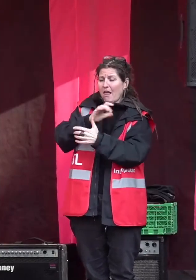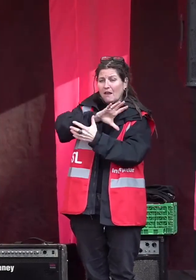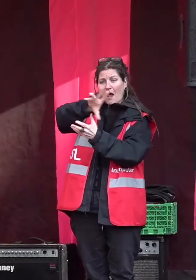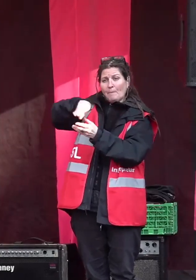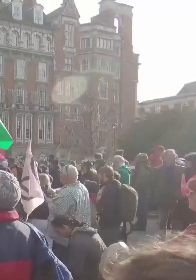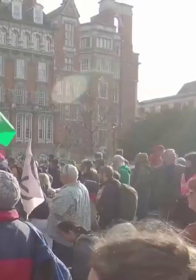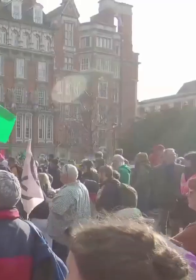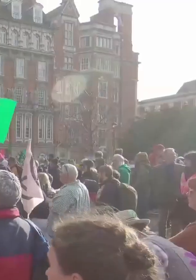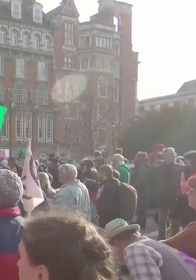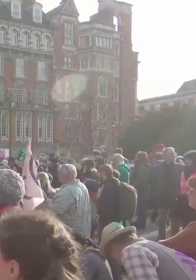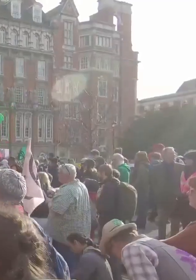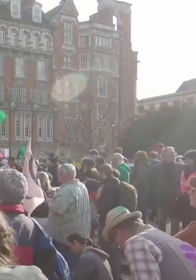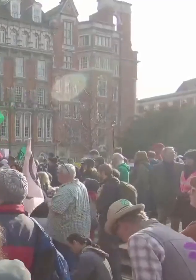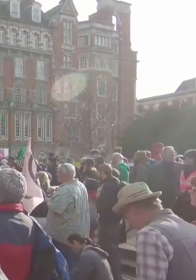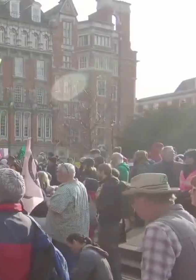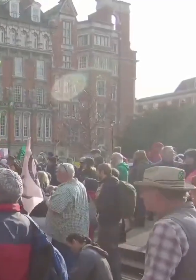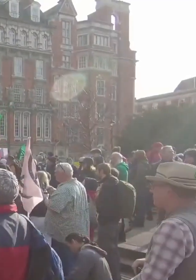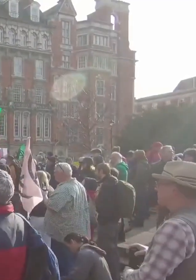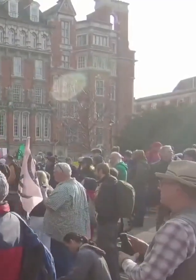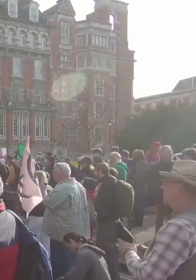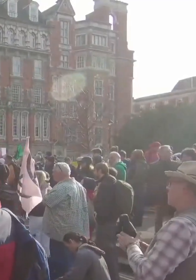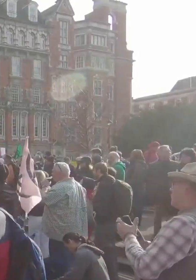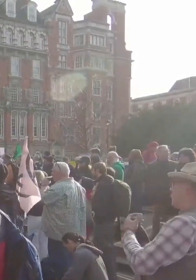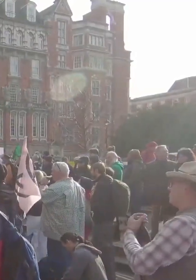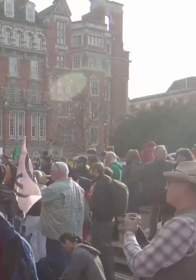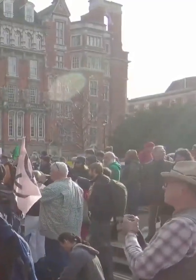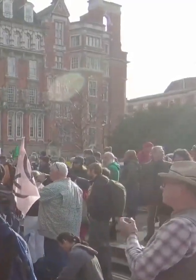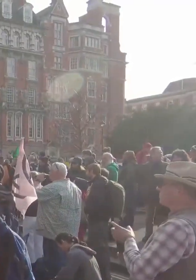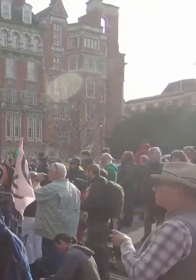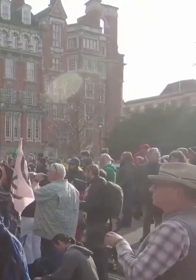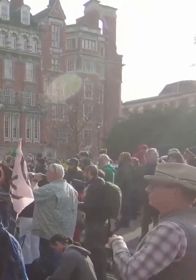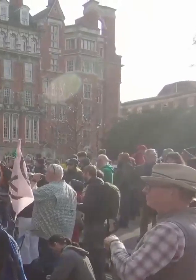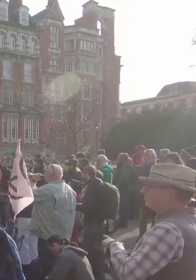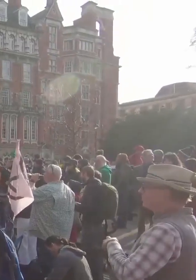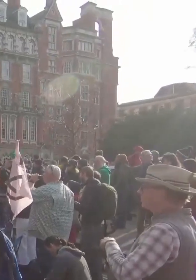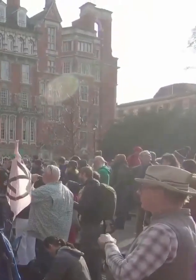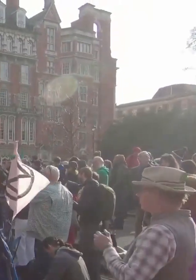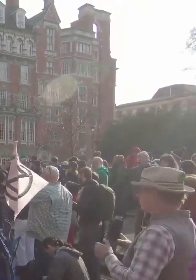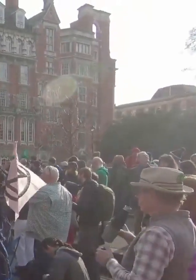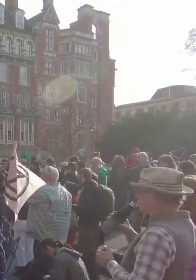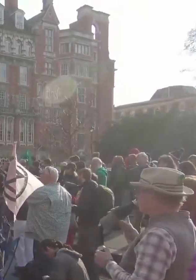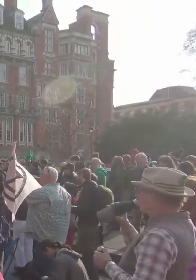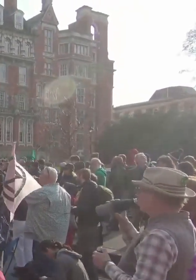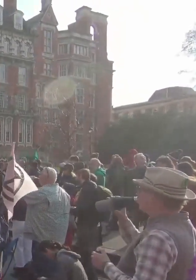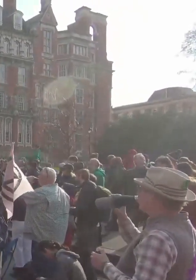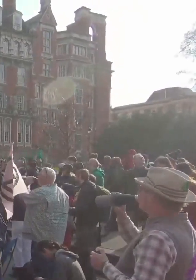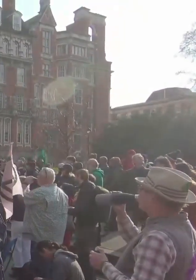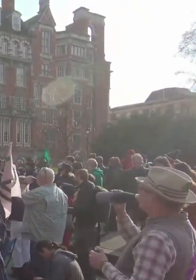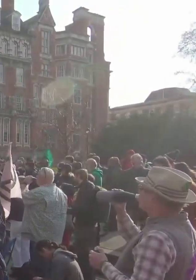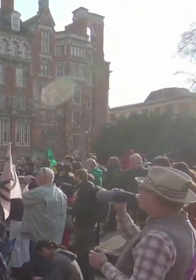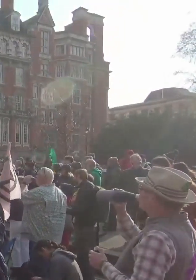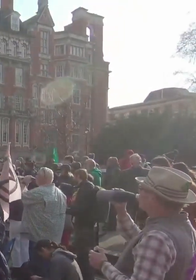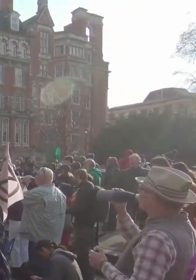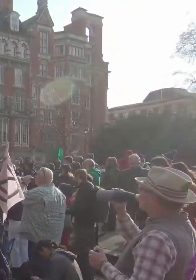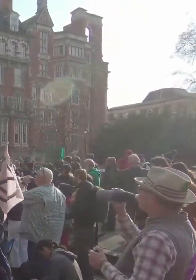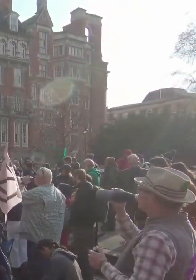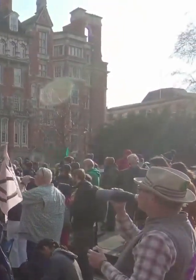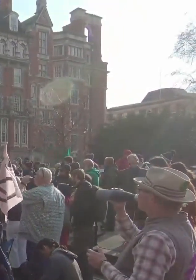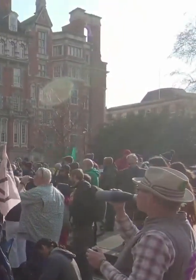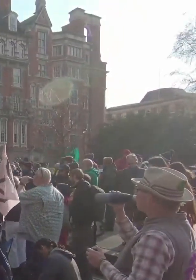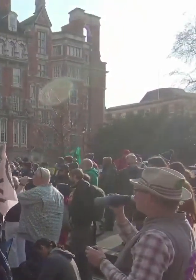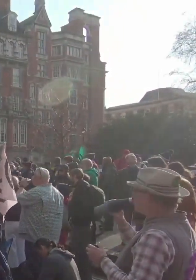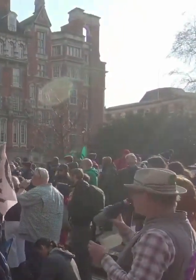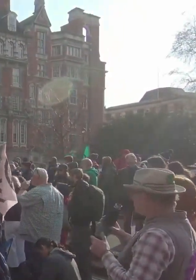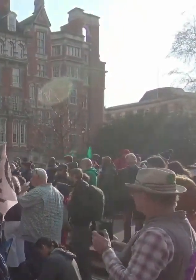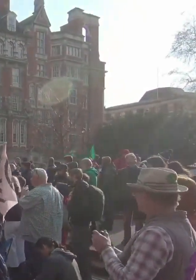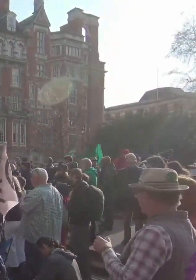really push this system to change, because it's not going to do it otherwise. We've learned that. And the basis of that solidarity is looking at everyone